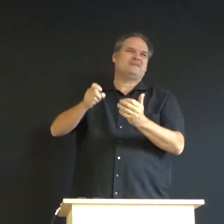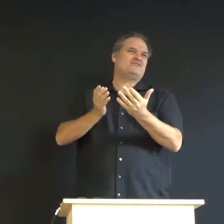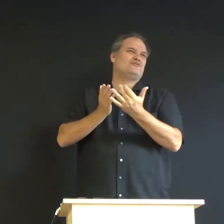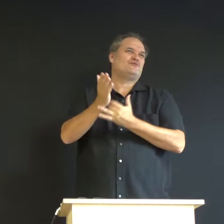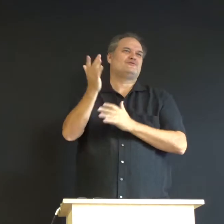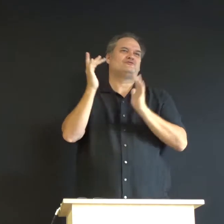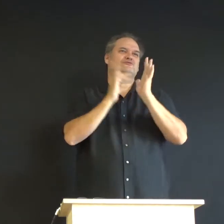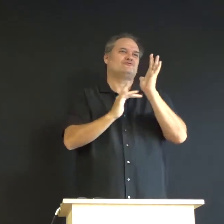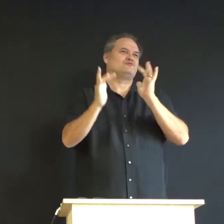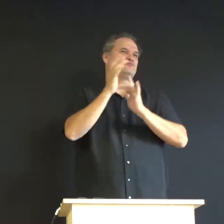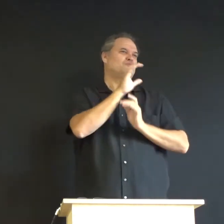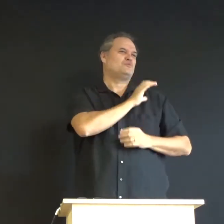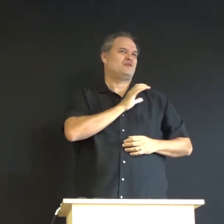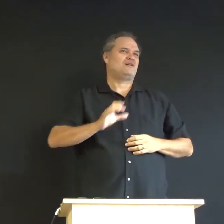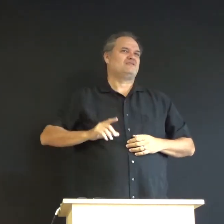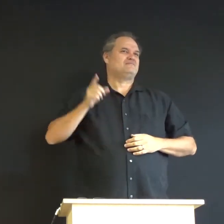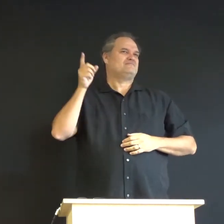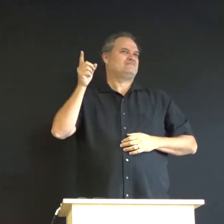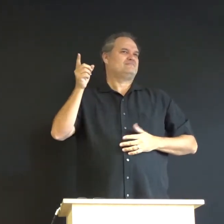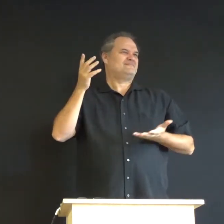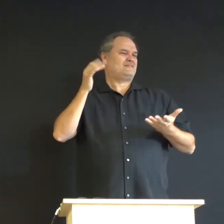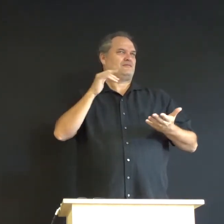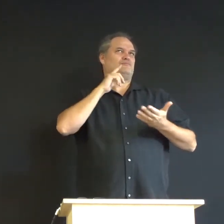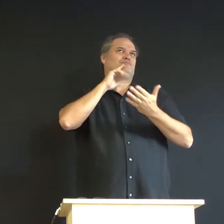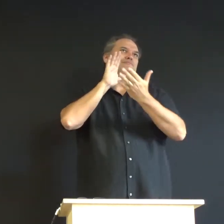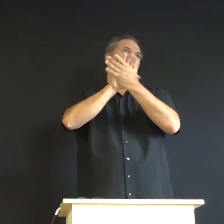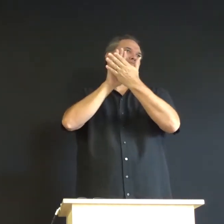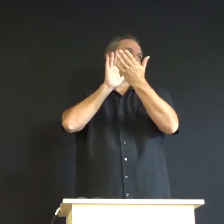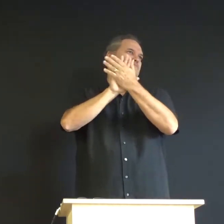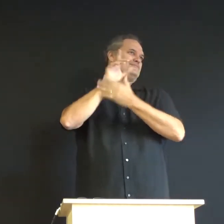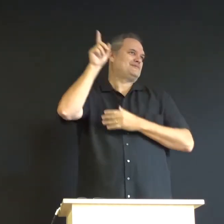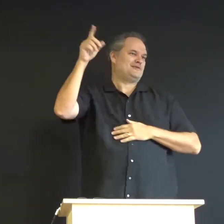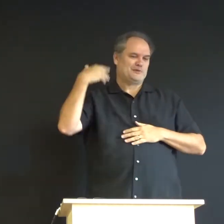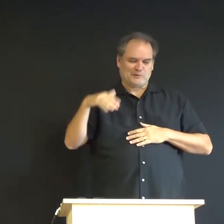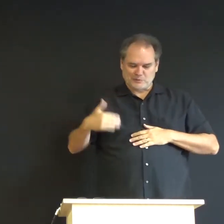that we can only go to heaven through Jesus Christ.